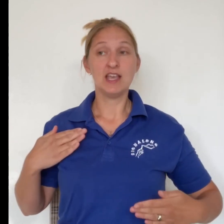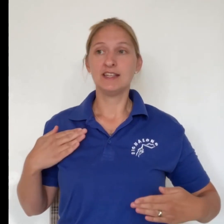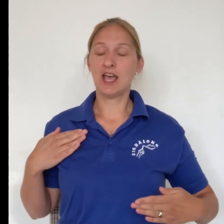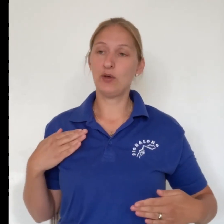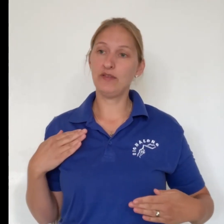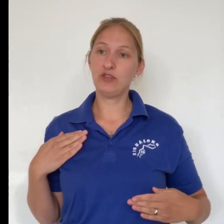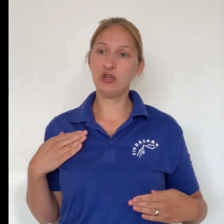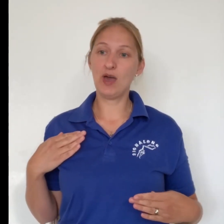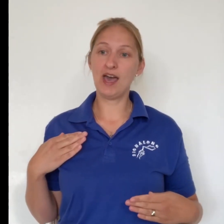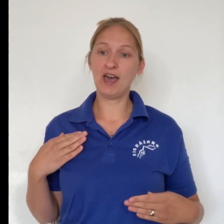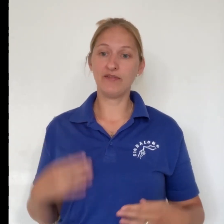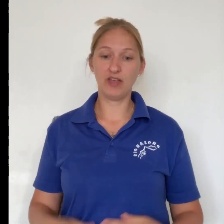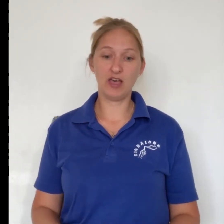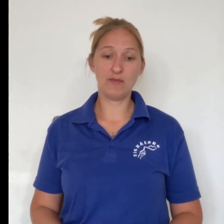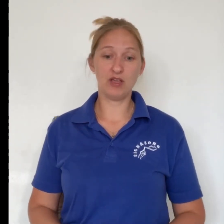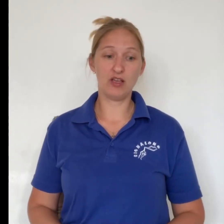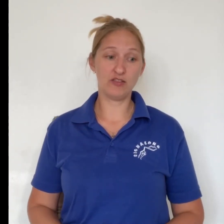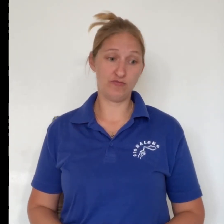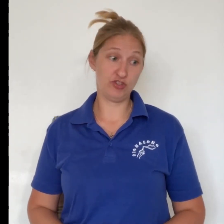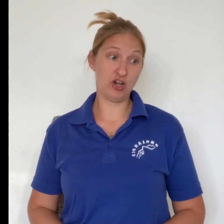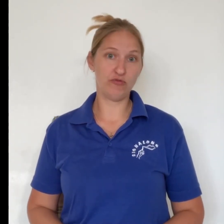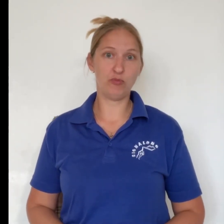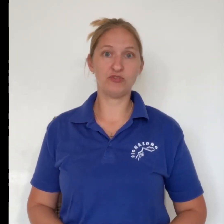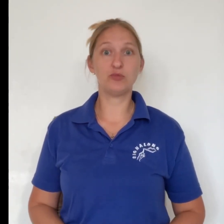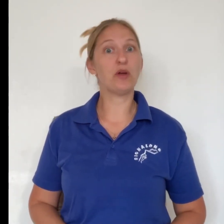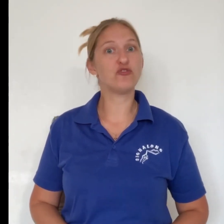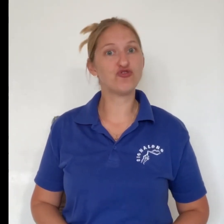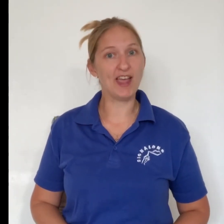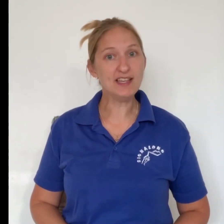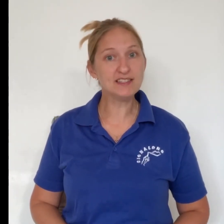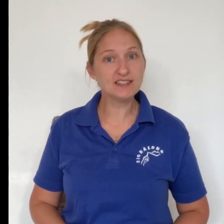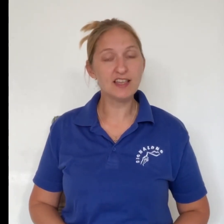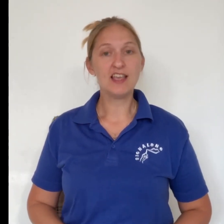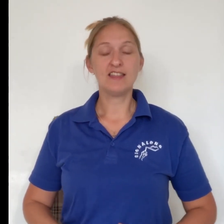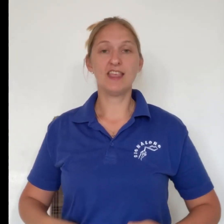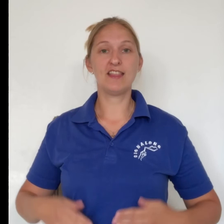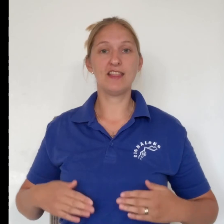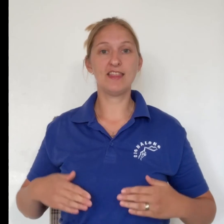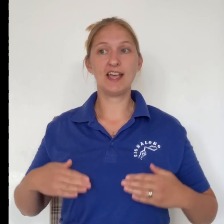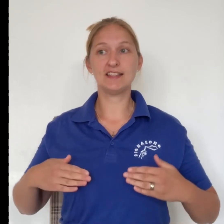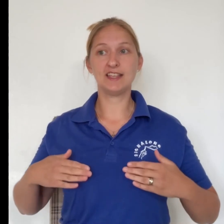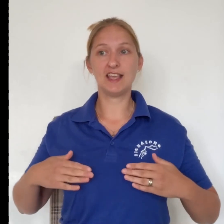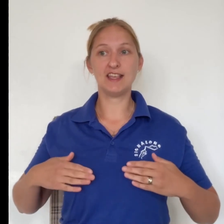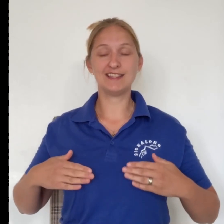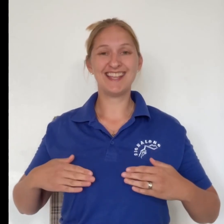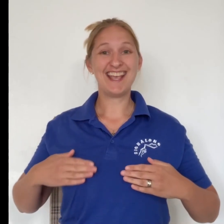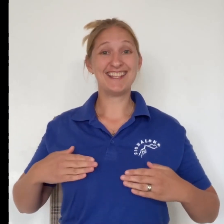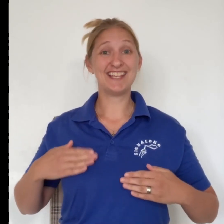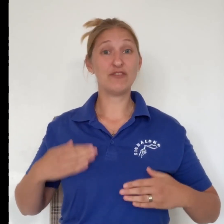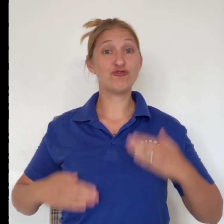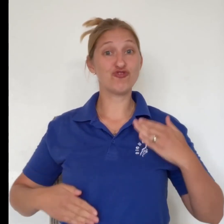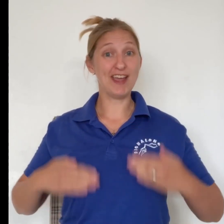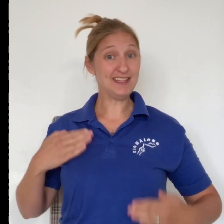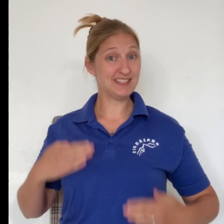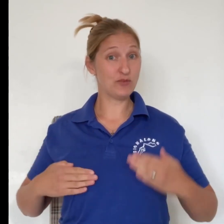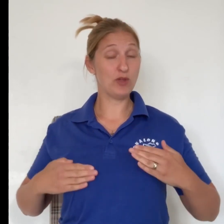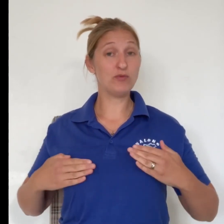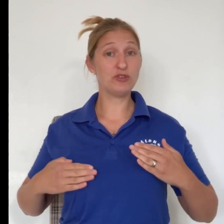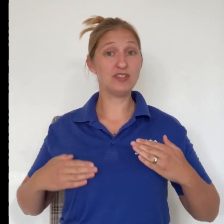Now, if you have a child that wants to wear a dress, then that is Instead of dressed, we will do the sign